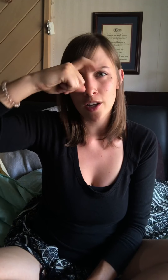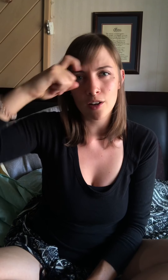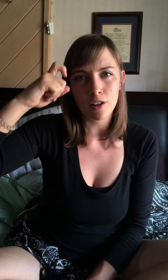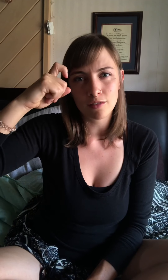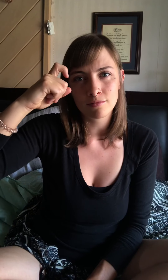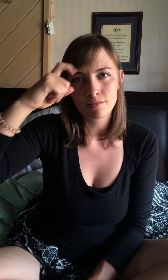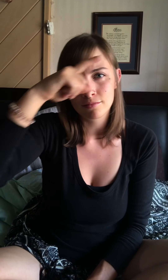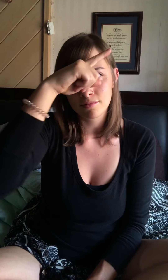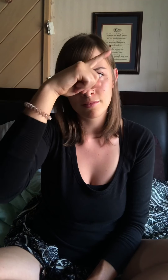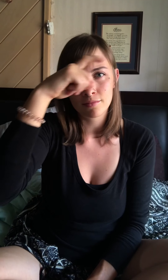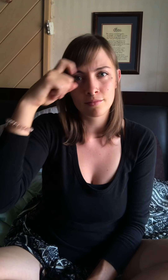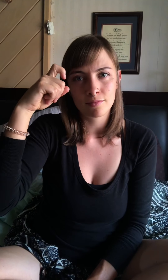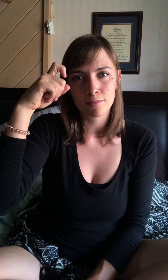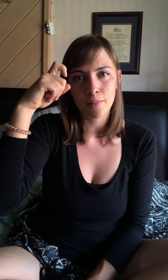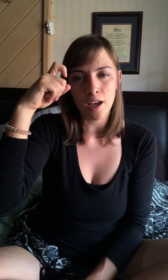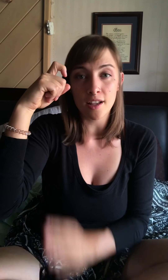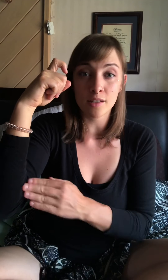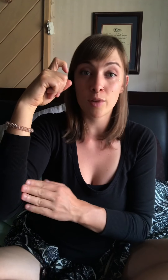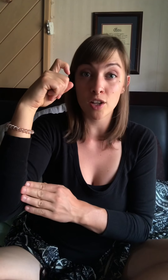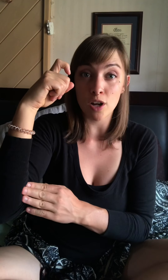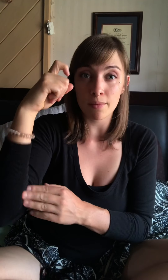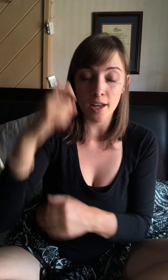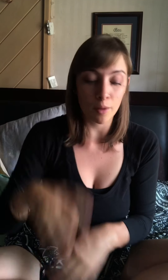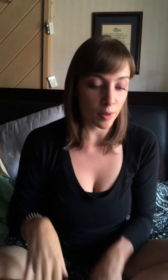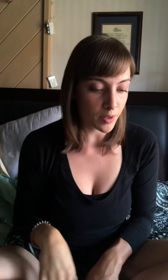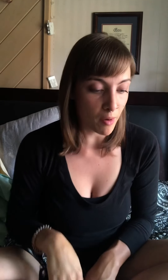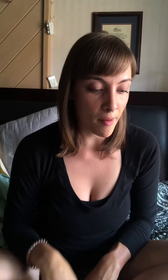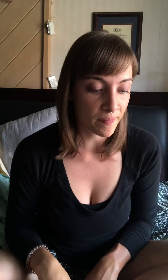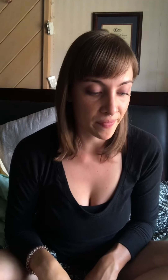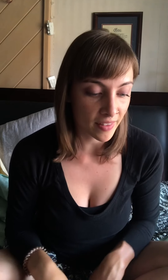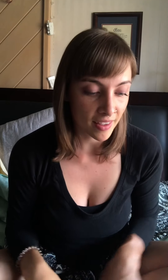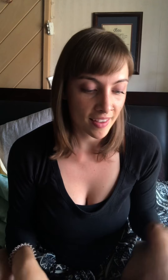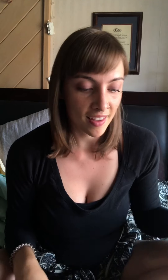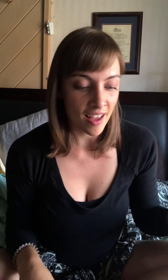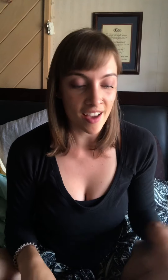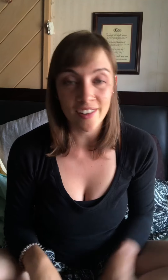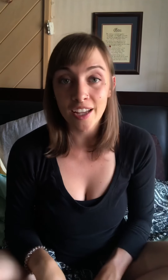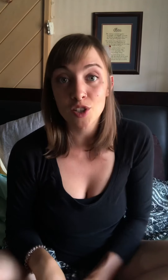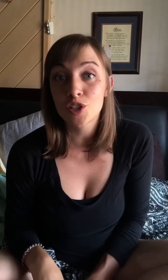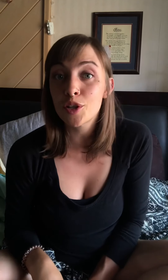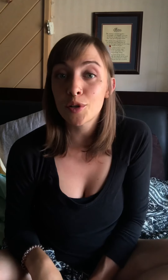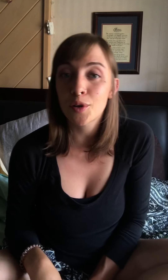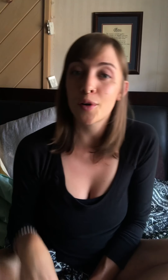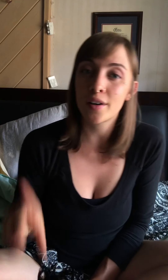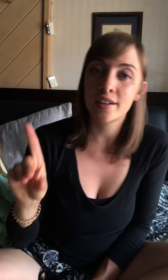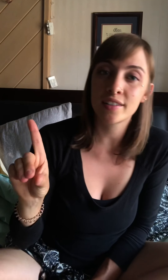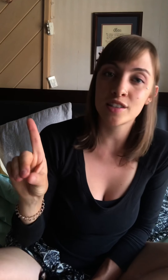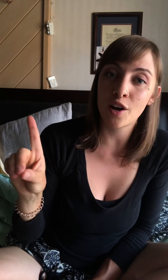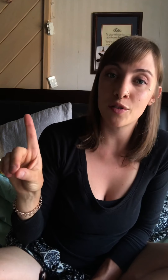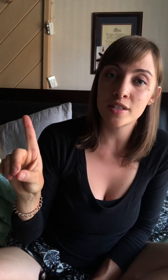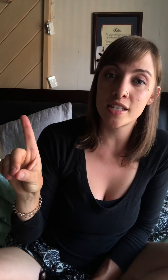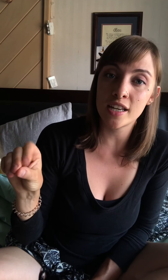angle. Because, and we can drop that elbow as well. All right, do. So